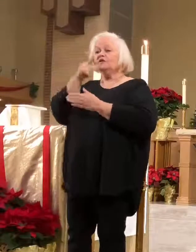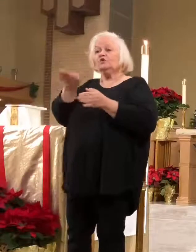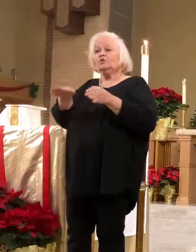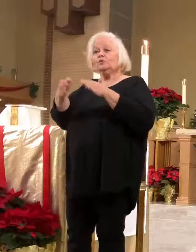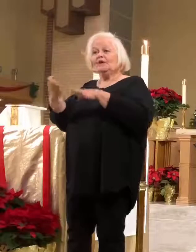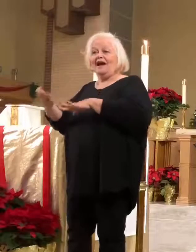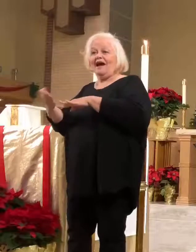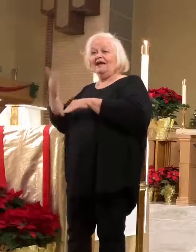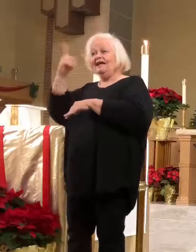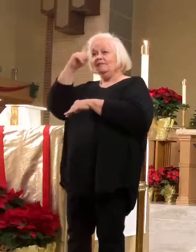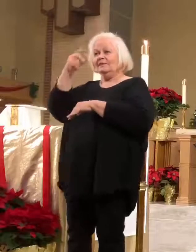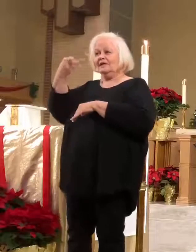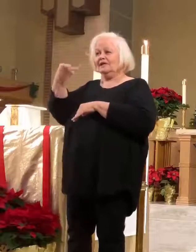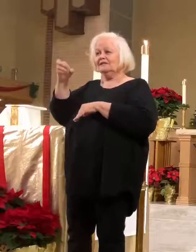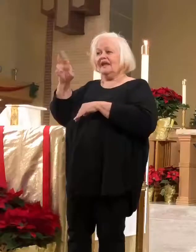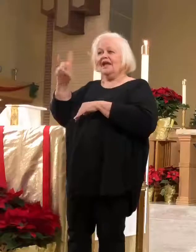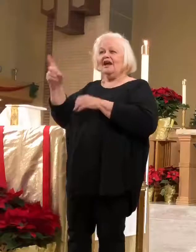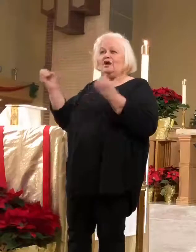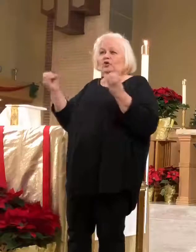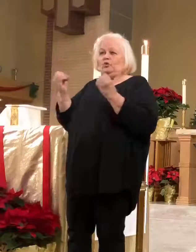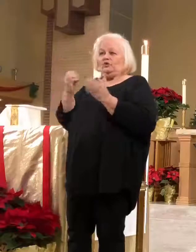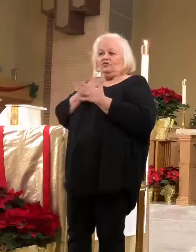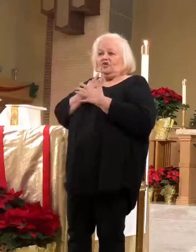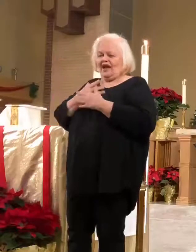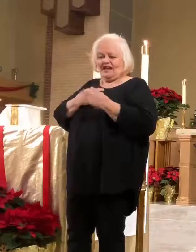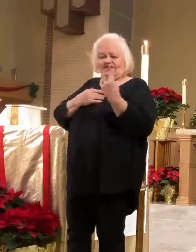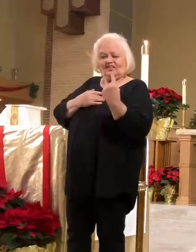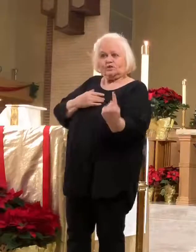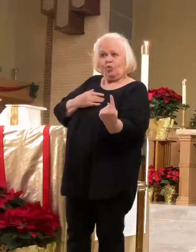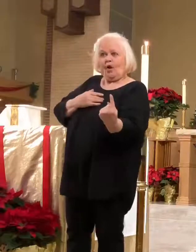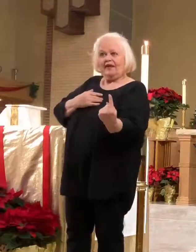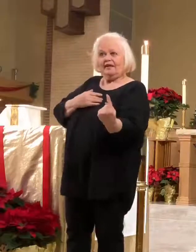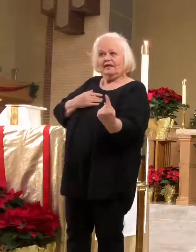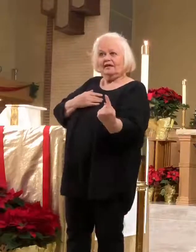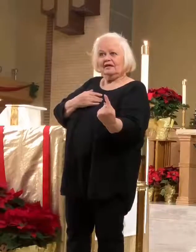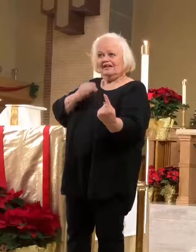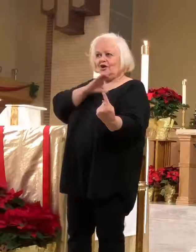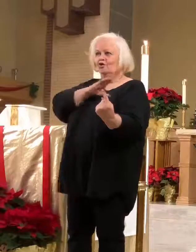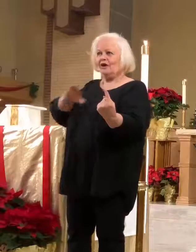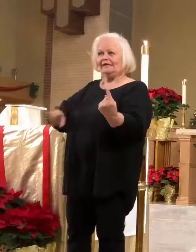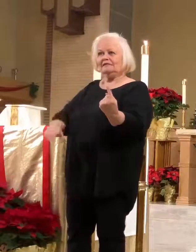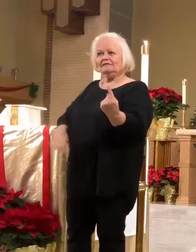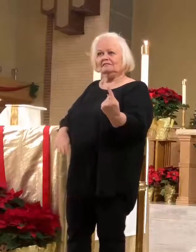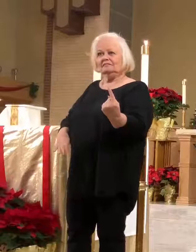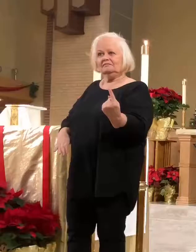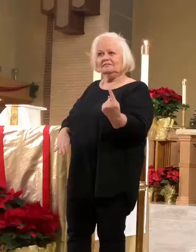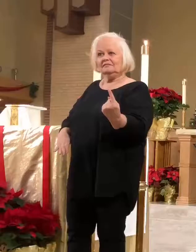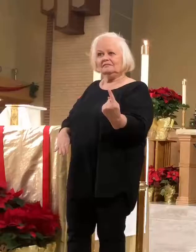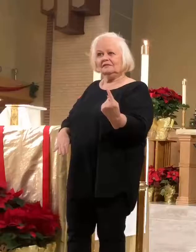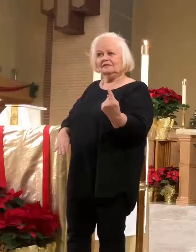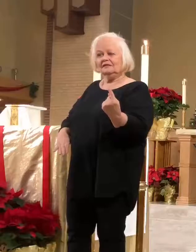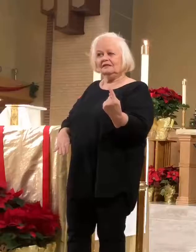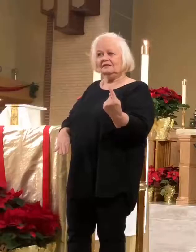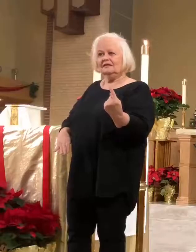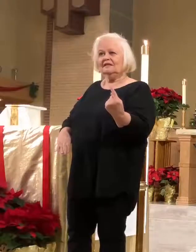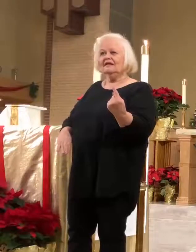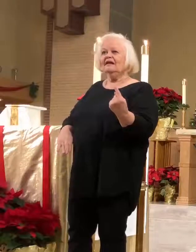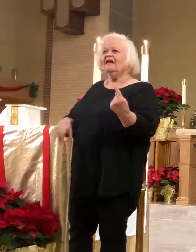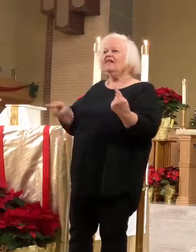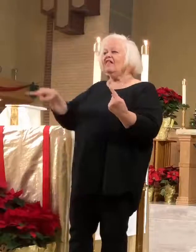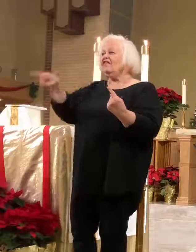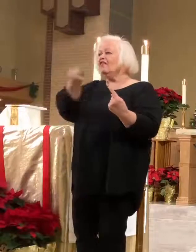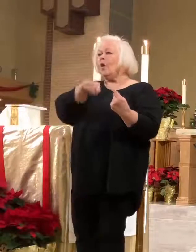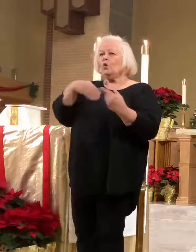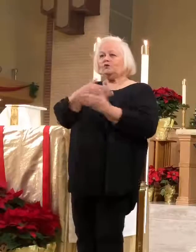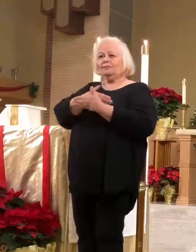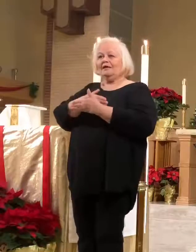died because Herod was terrified of this one, this Christ. They gave up their life in